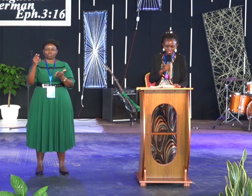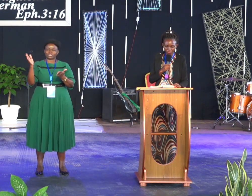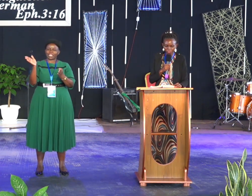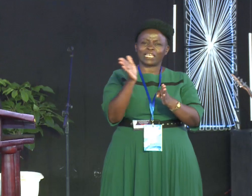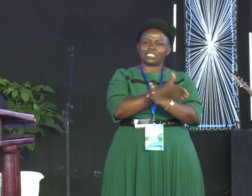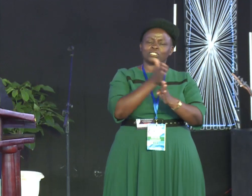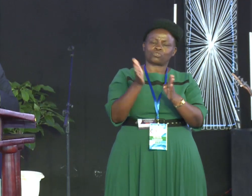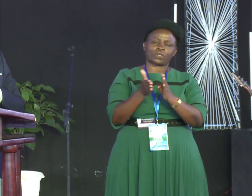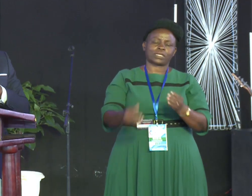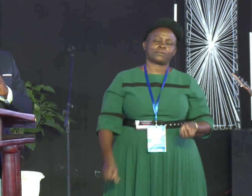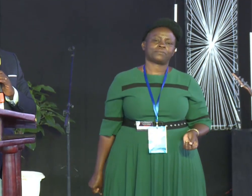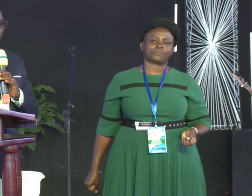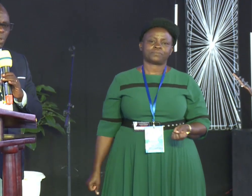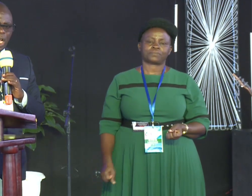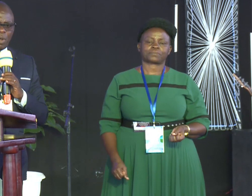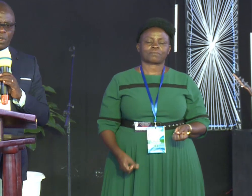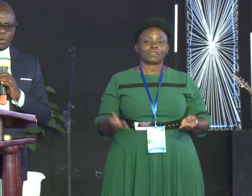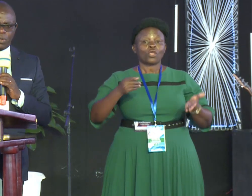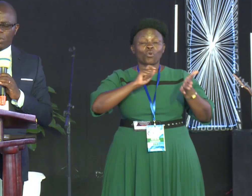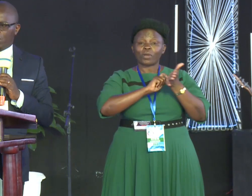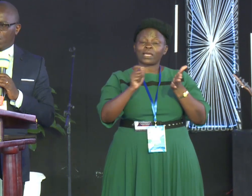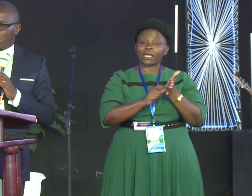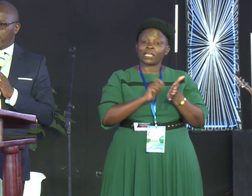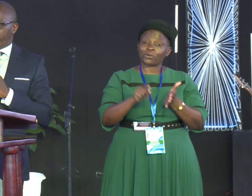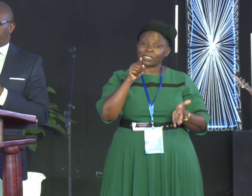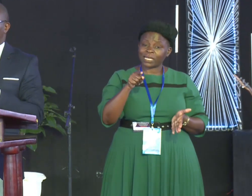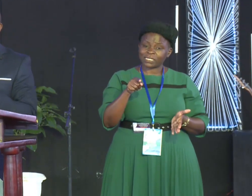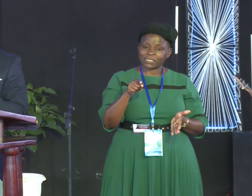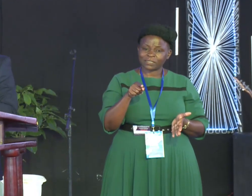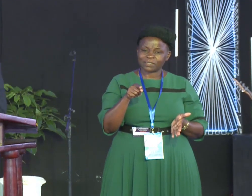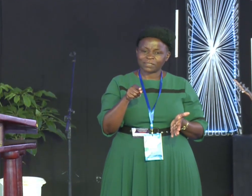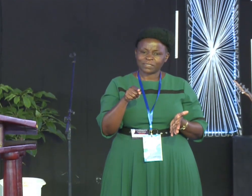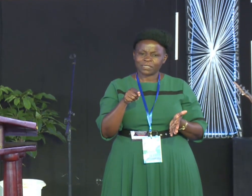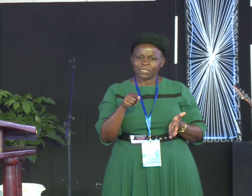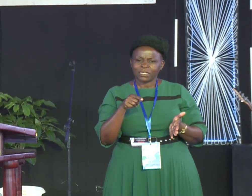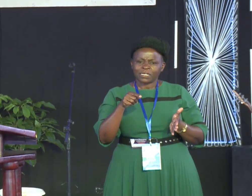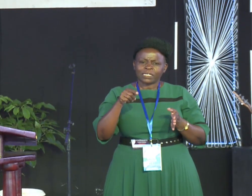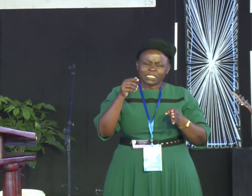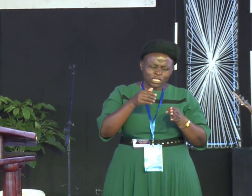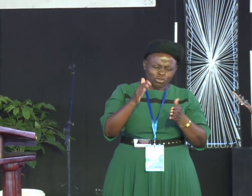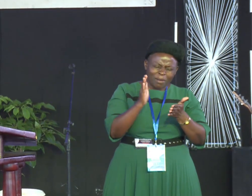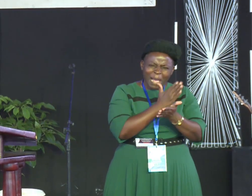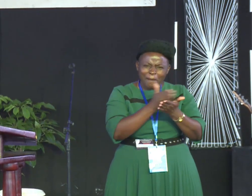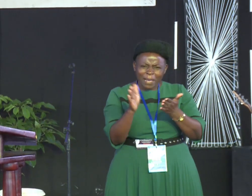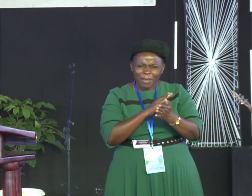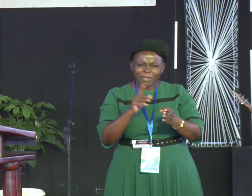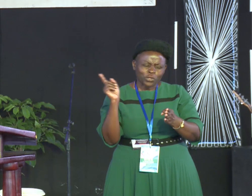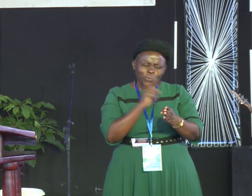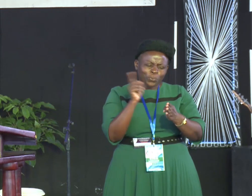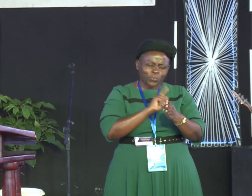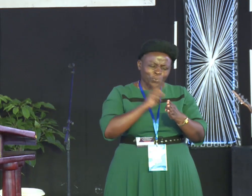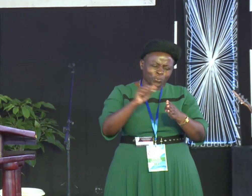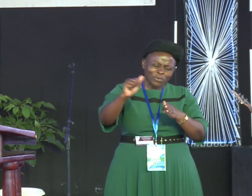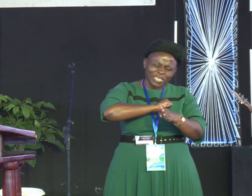kitala kyonna eky'obwogi obubiri. Wawandikira ebigambo bino. By the time he says these words. Ekitala eky'obwogi obubiri kyekyali ekitala ekisinga obukulu nga